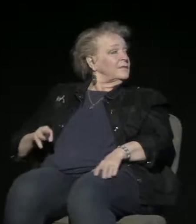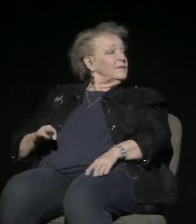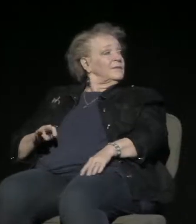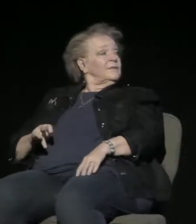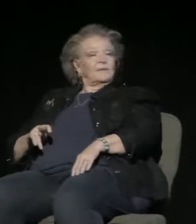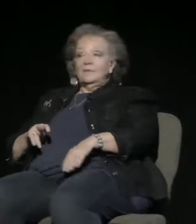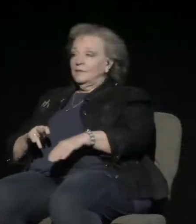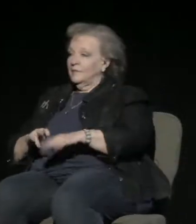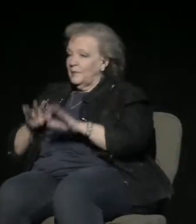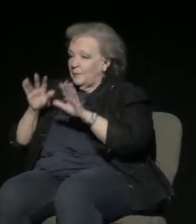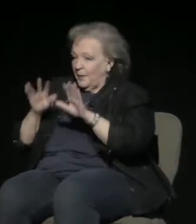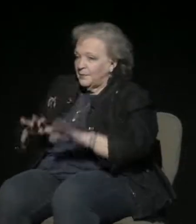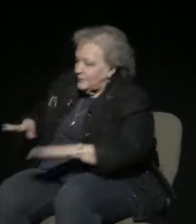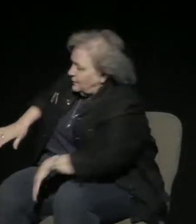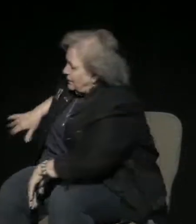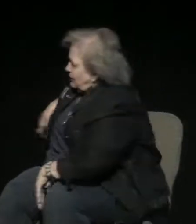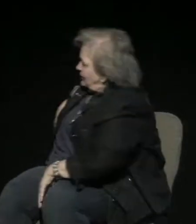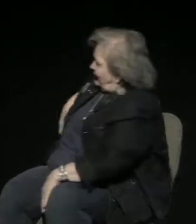You can be seated